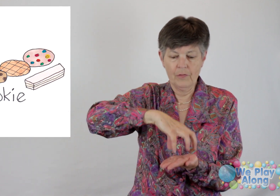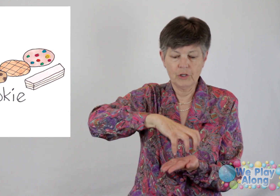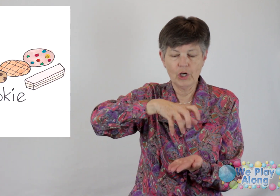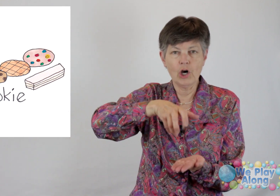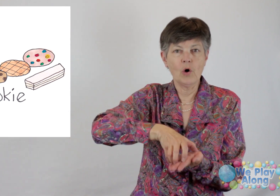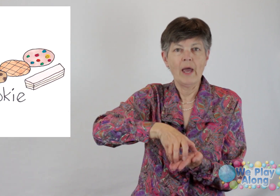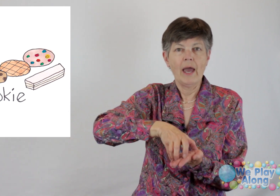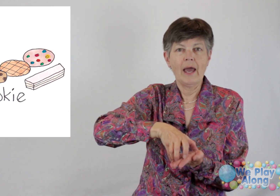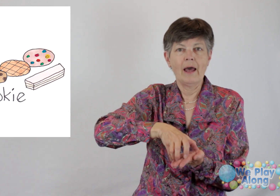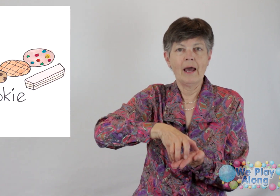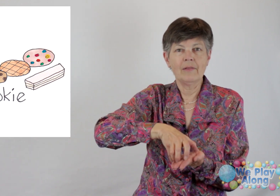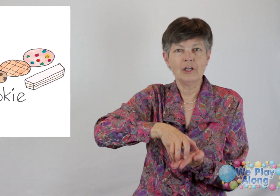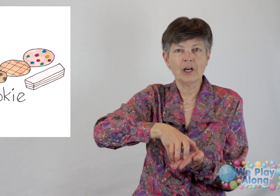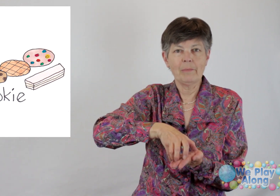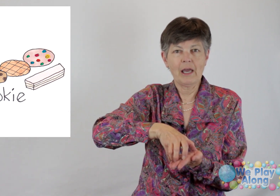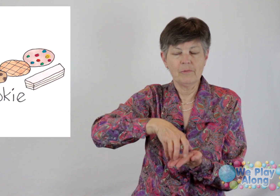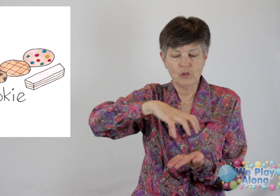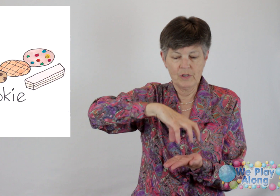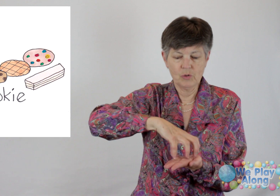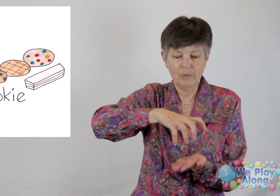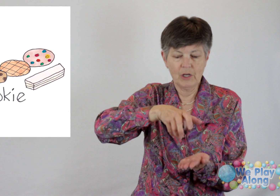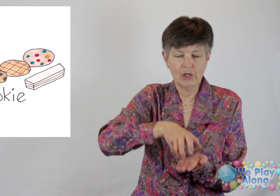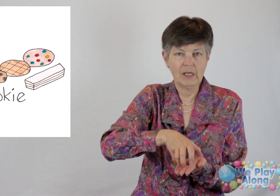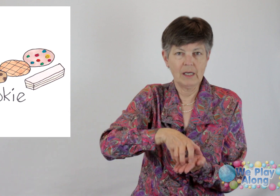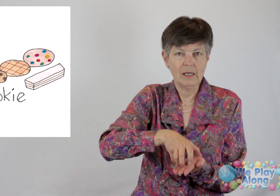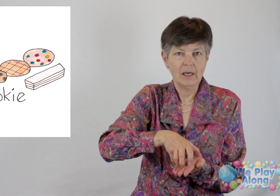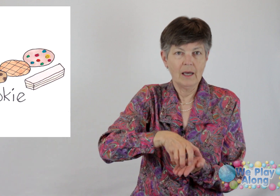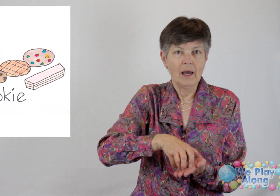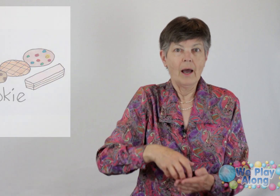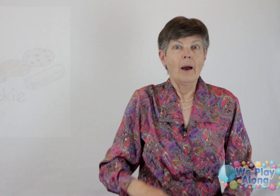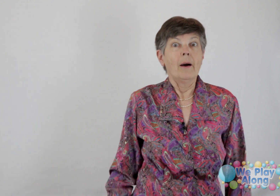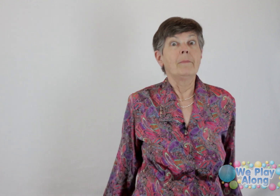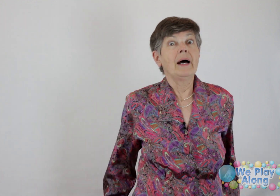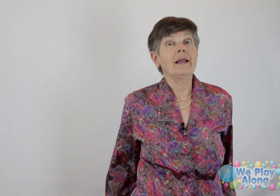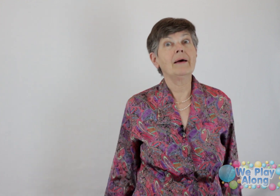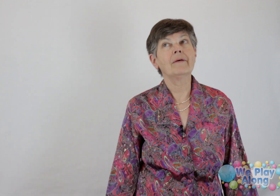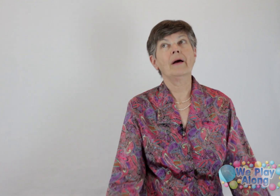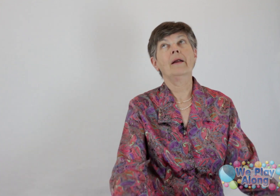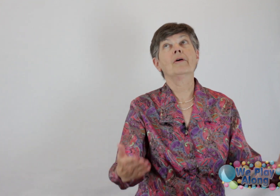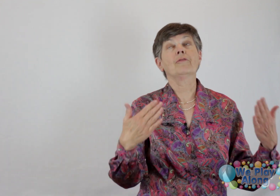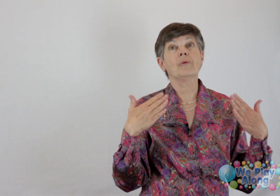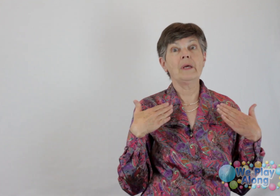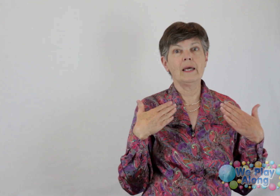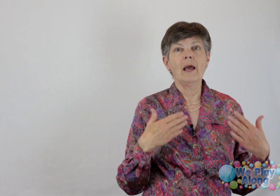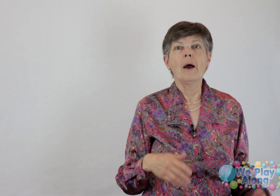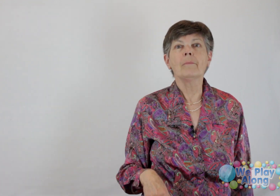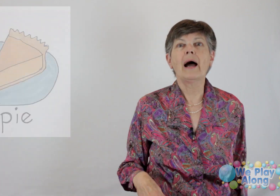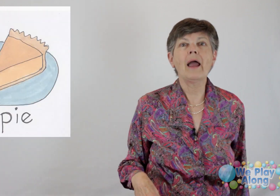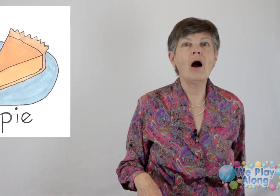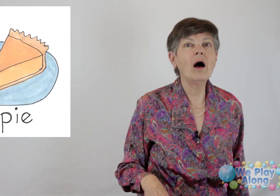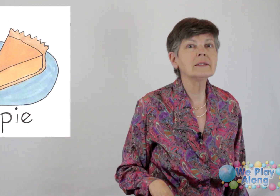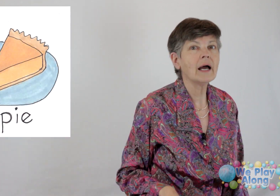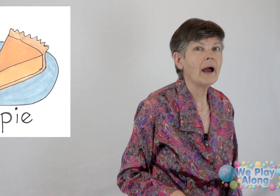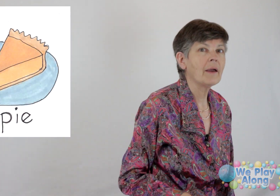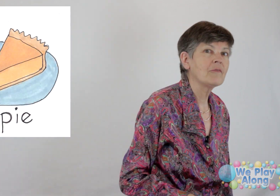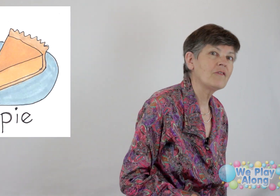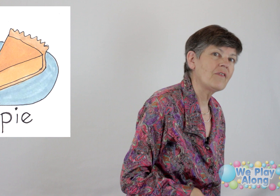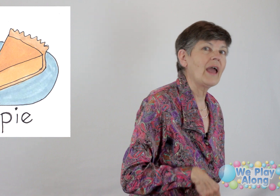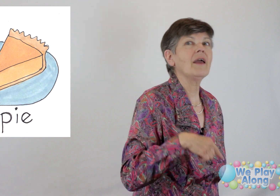the dough, and then you're going to bake up. So this would be cookie. But I don't know, for me, my all-time